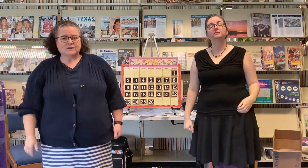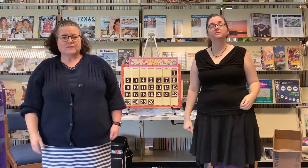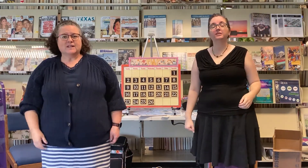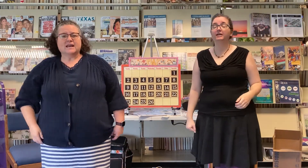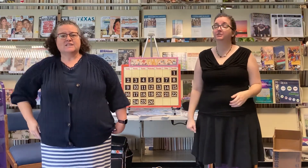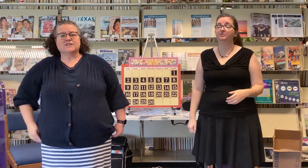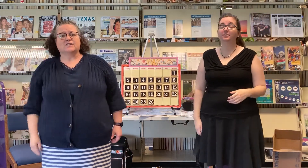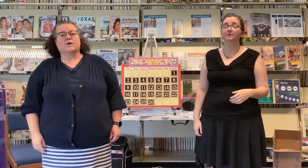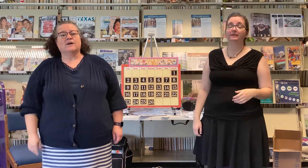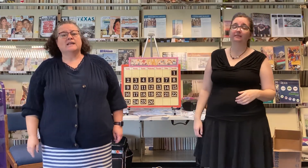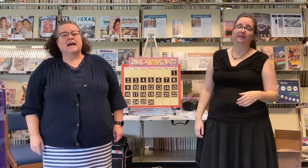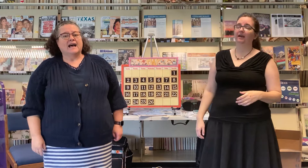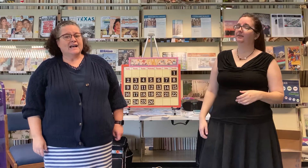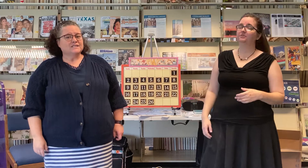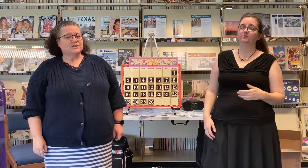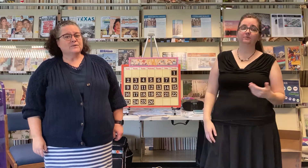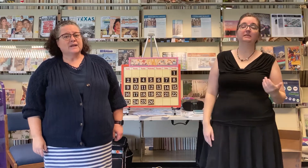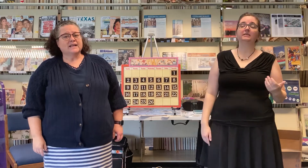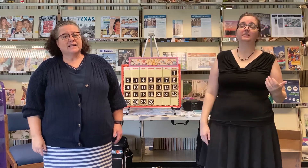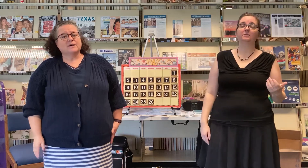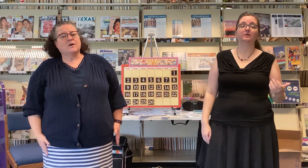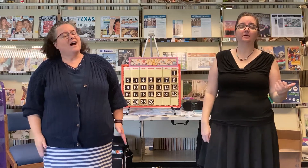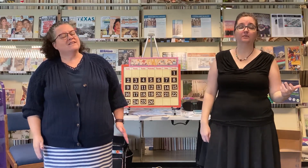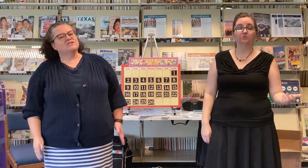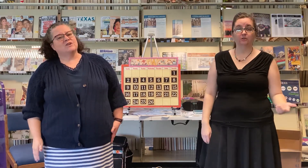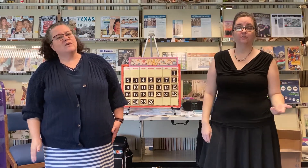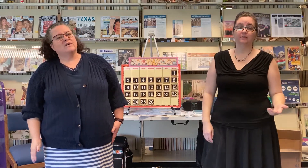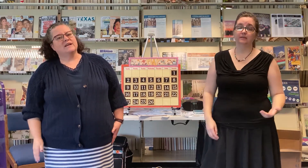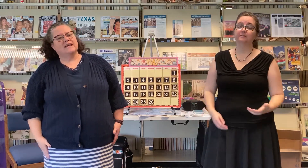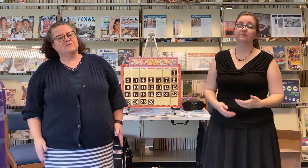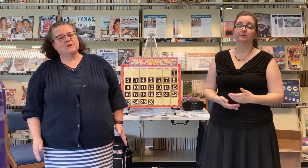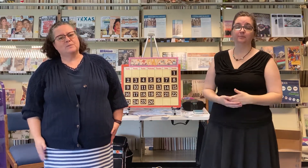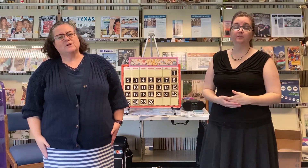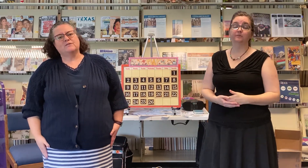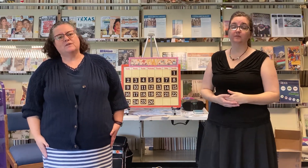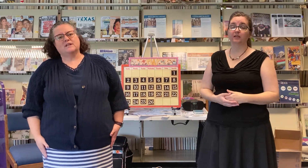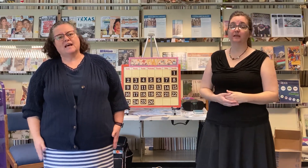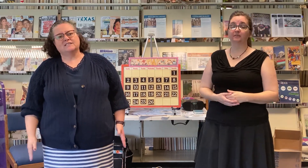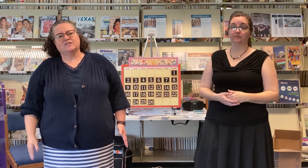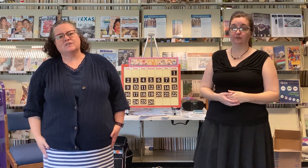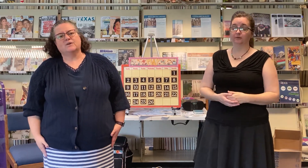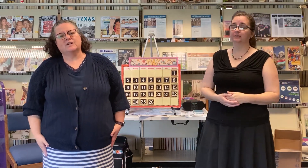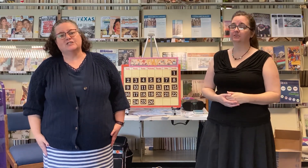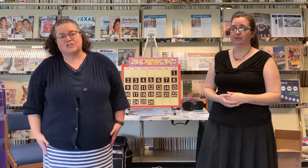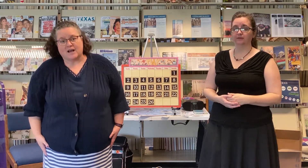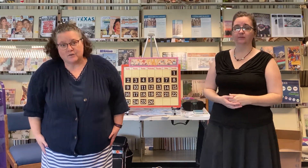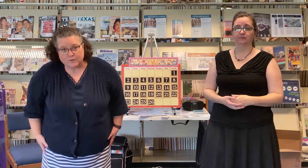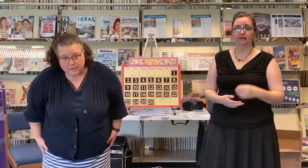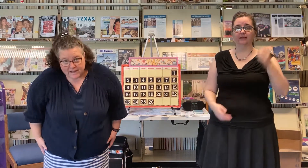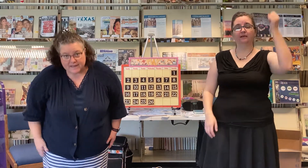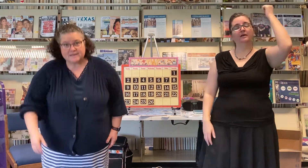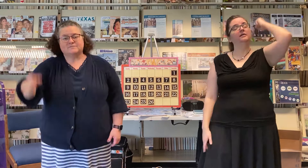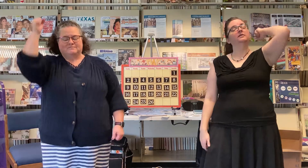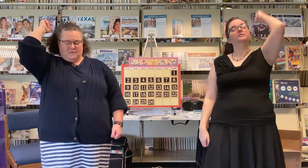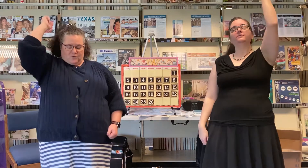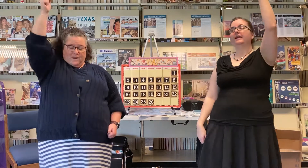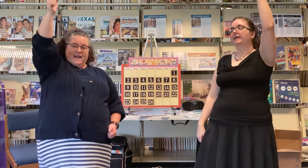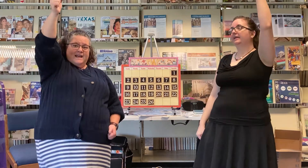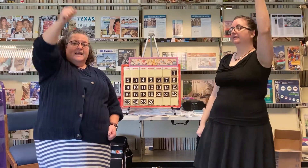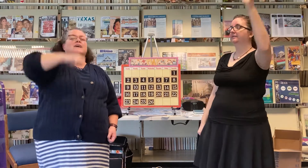beautiful and you know it, and you really want to show it, if you're beautiful and you know it, shout hooray, hooray! If